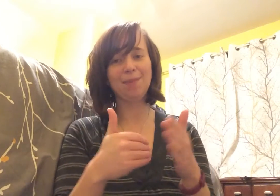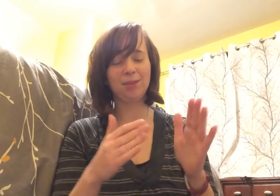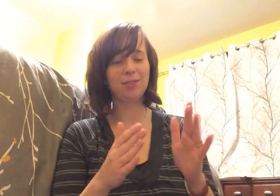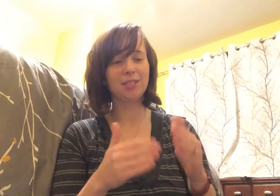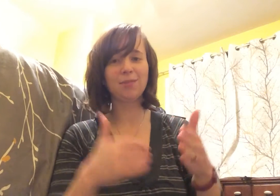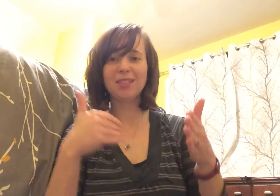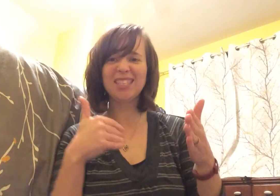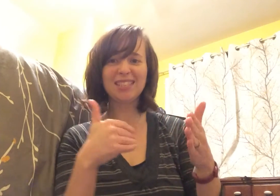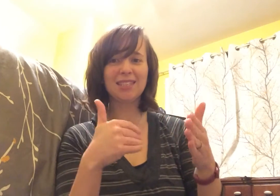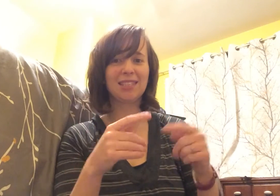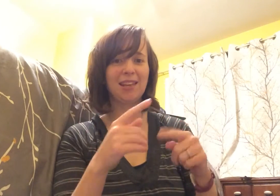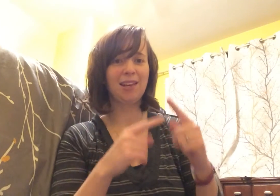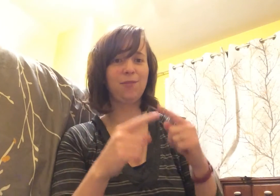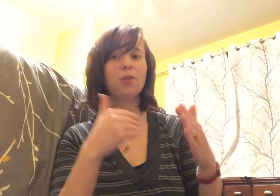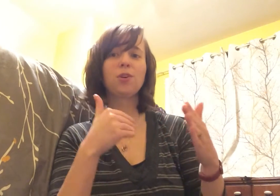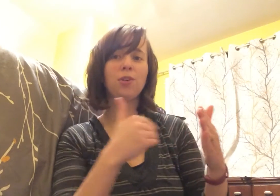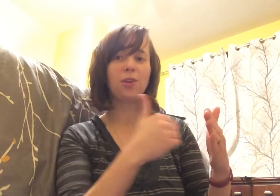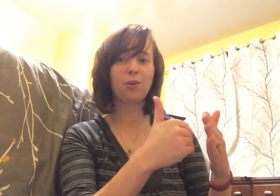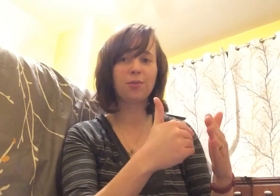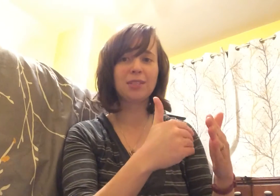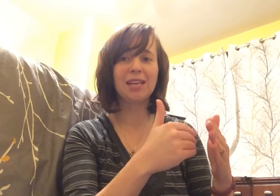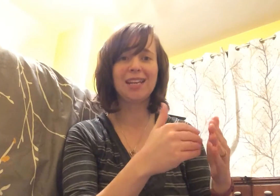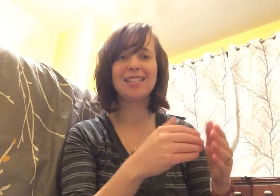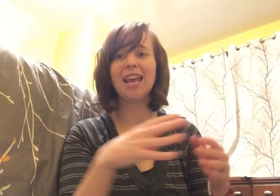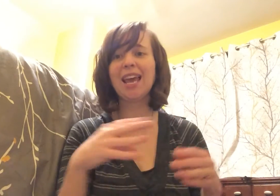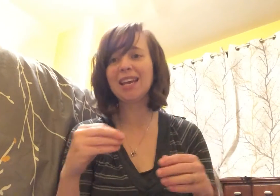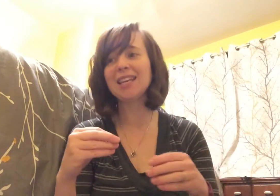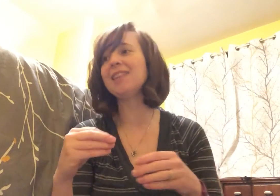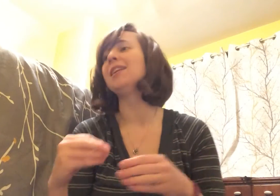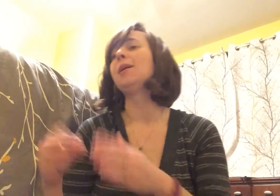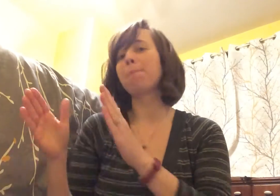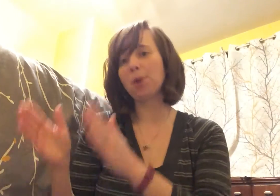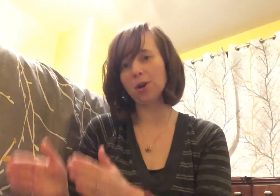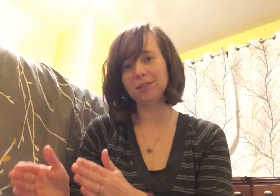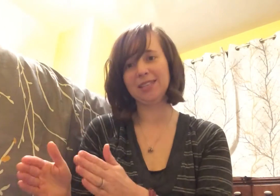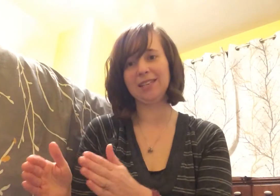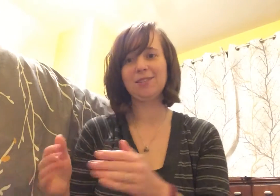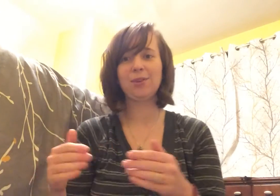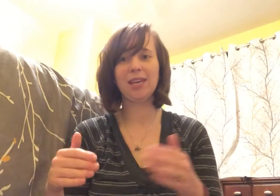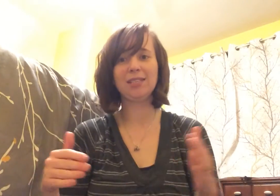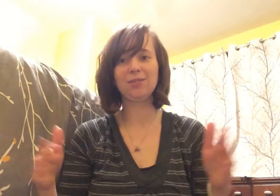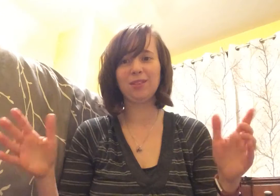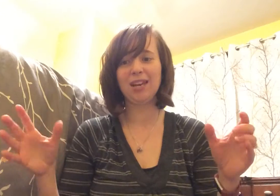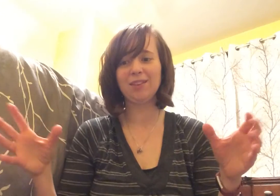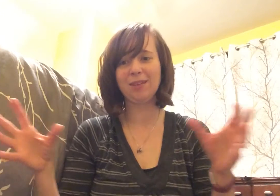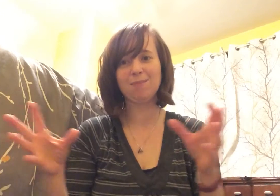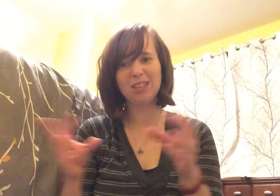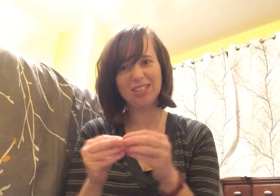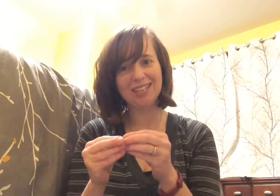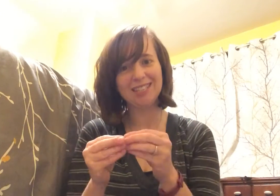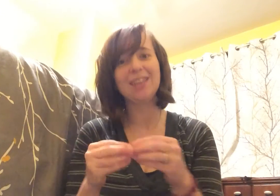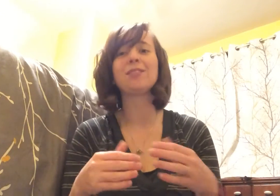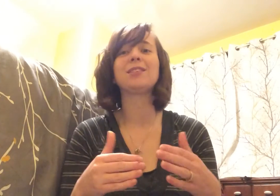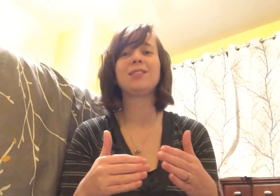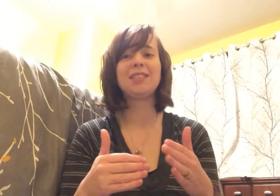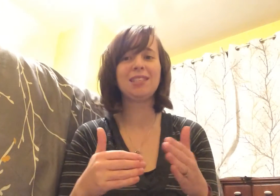So this is the sign for close, and it's adding person. Okay, so you're kind of like meshing it together. So this is